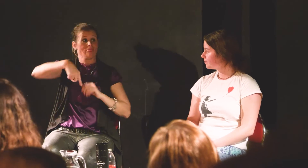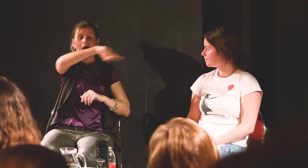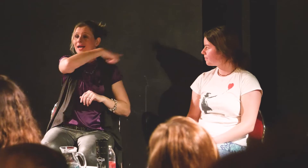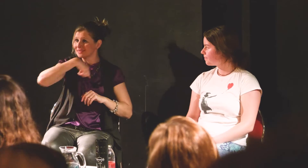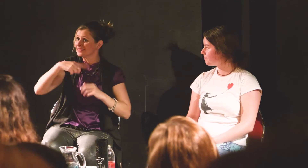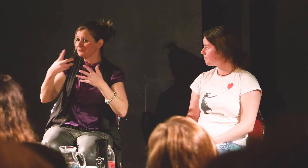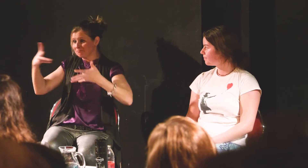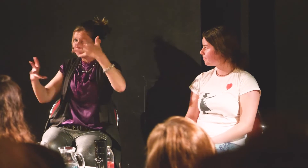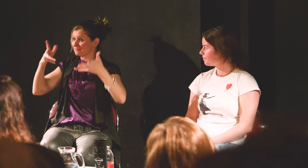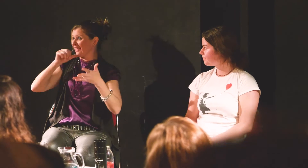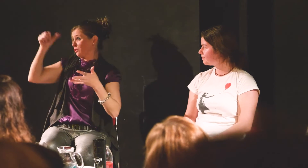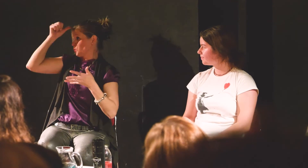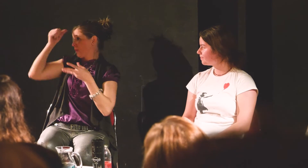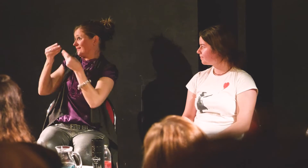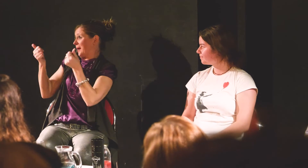practice some NZSL with us,